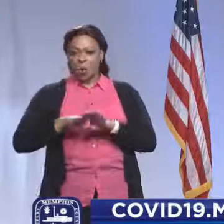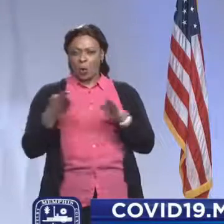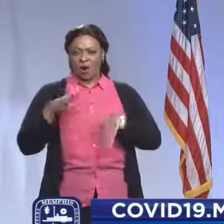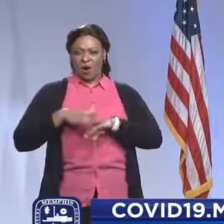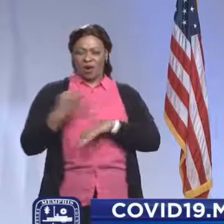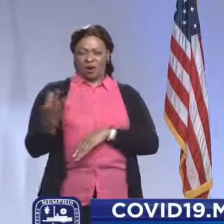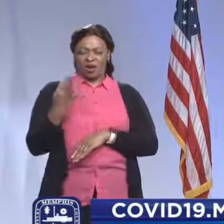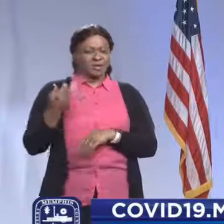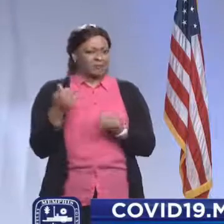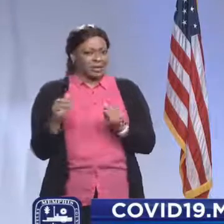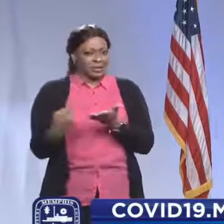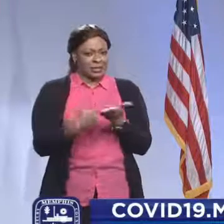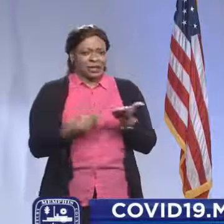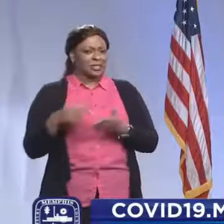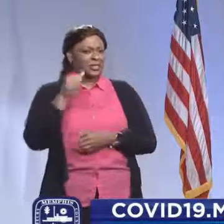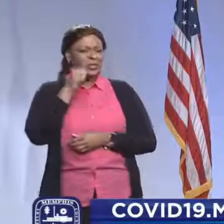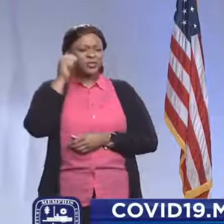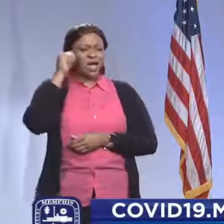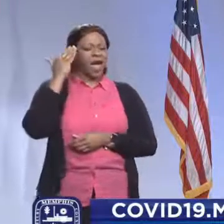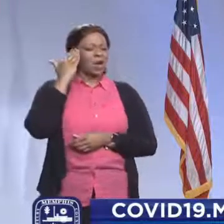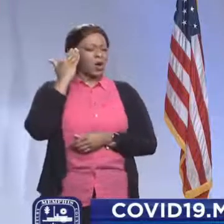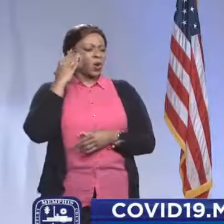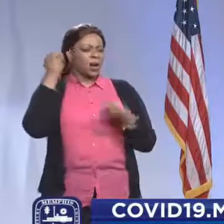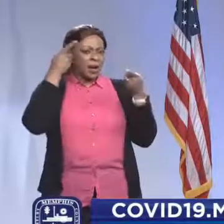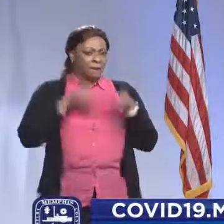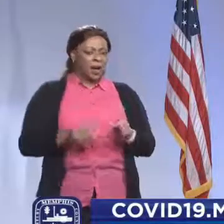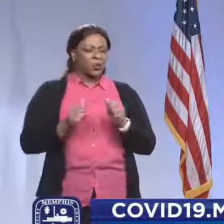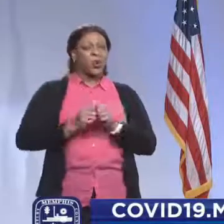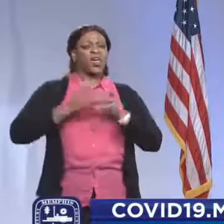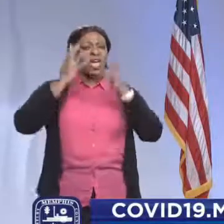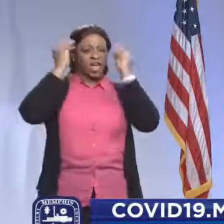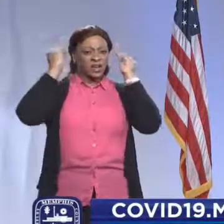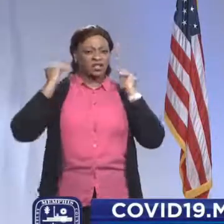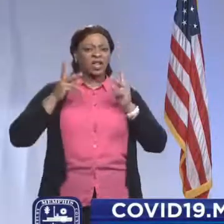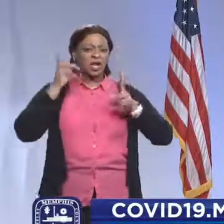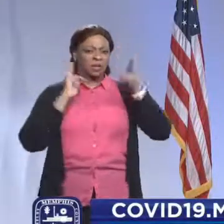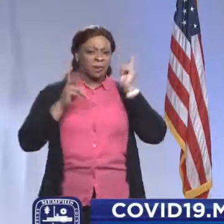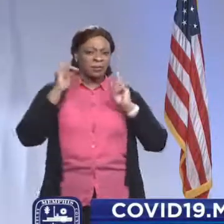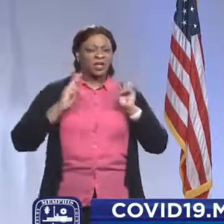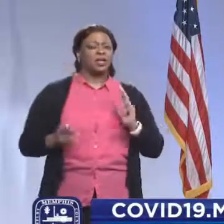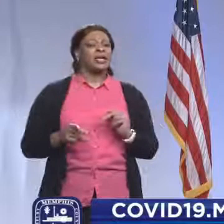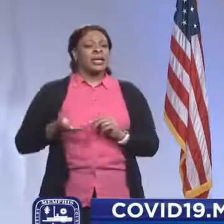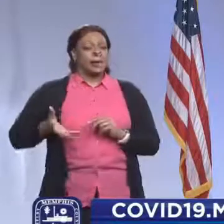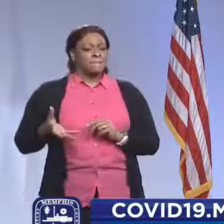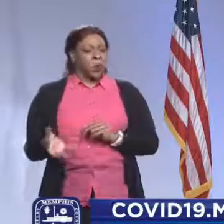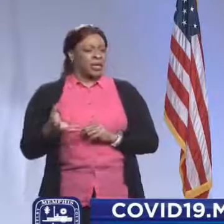any discussion? I know there was the compromise with the hair salons, but since bowling alleys